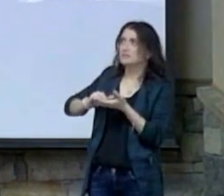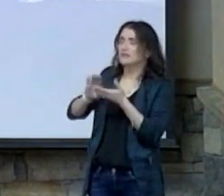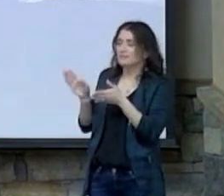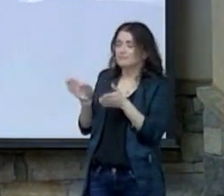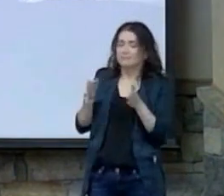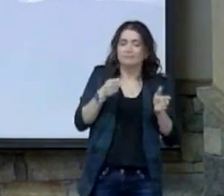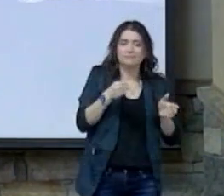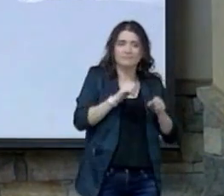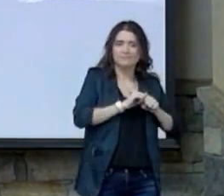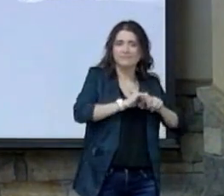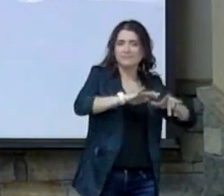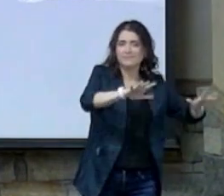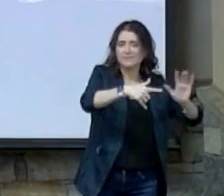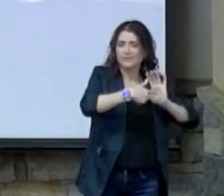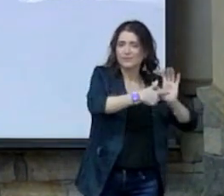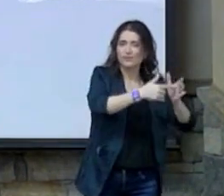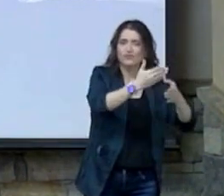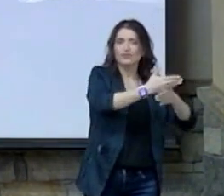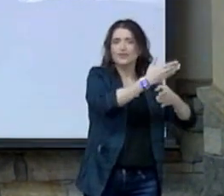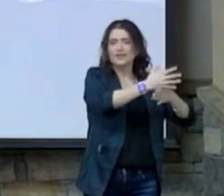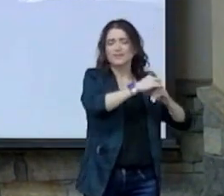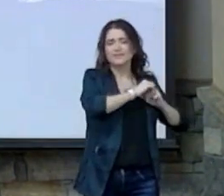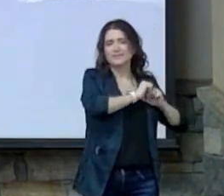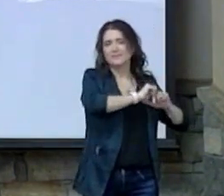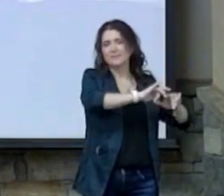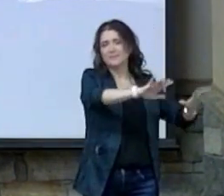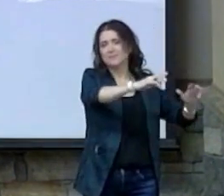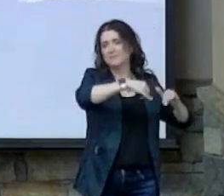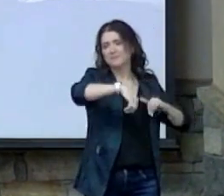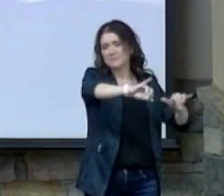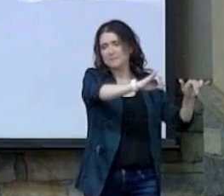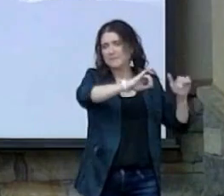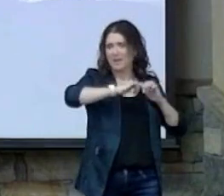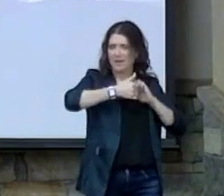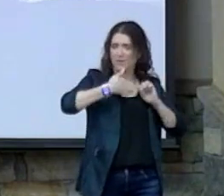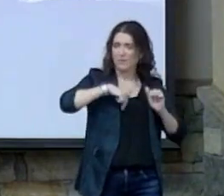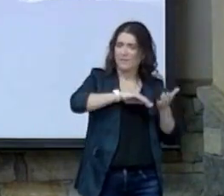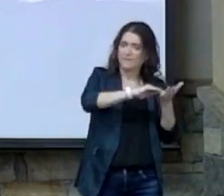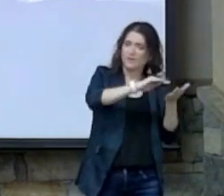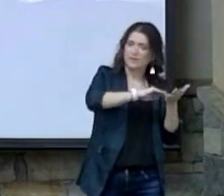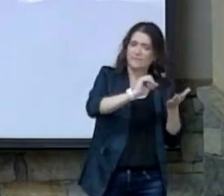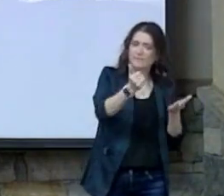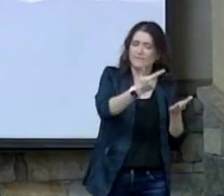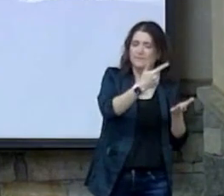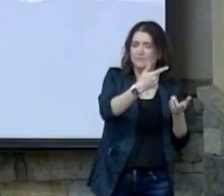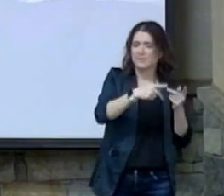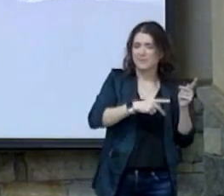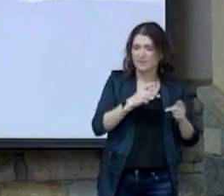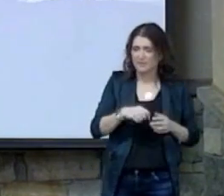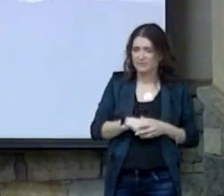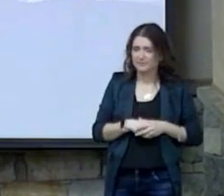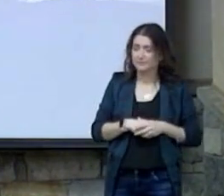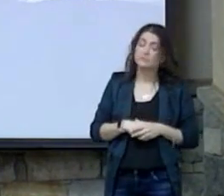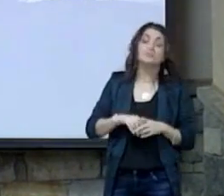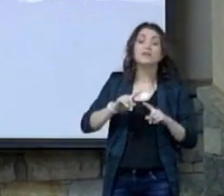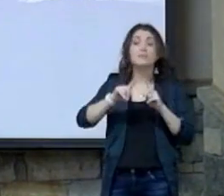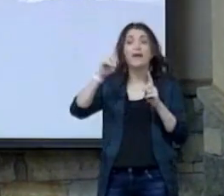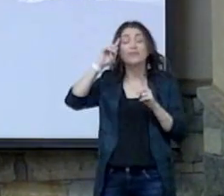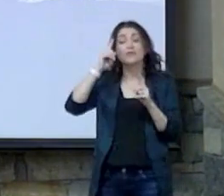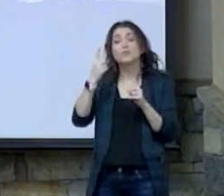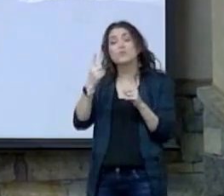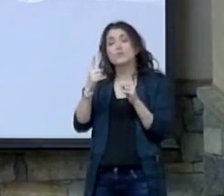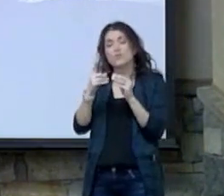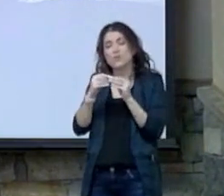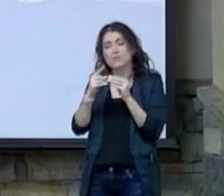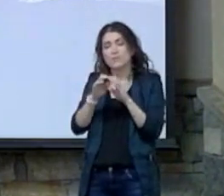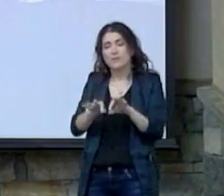and display and distribute and show that in how we forgive other people. But you see, I think there's one more important